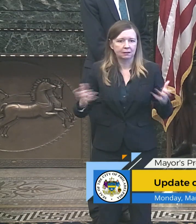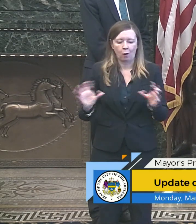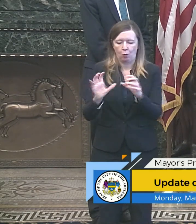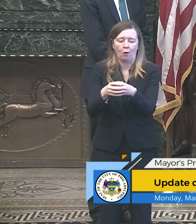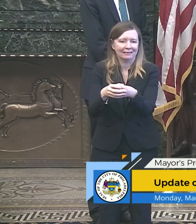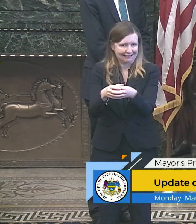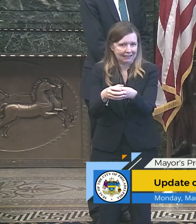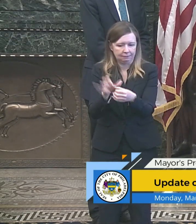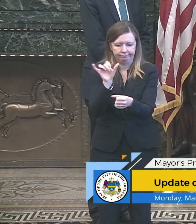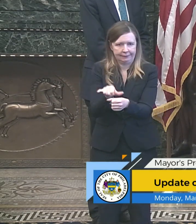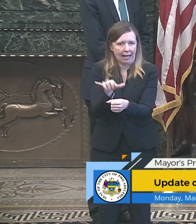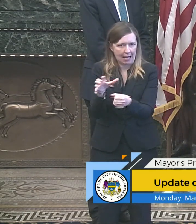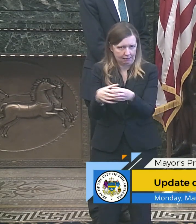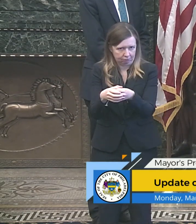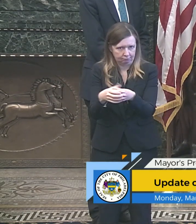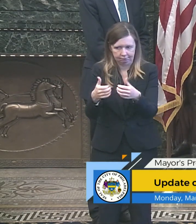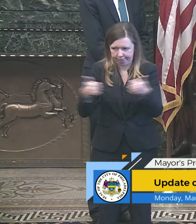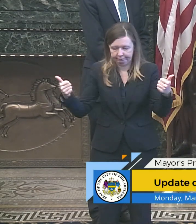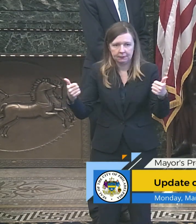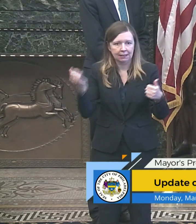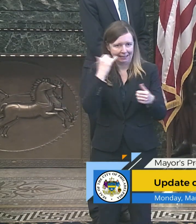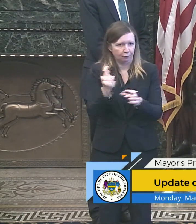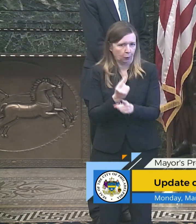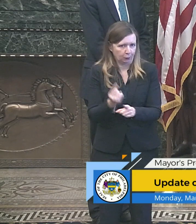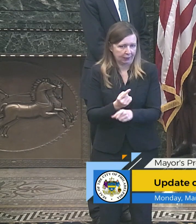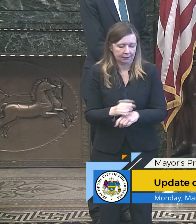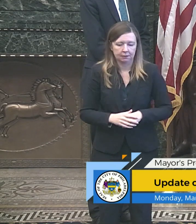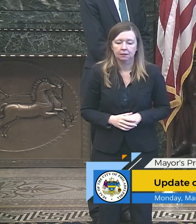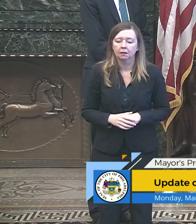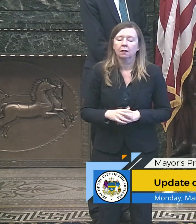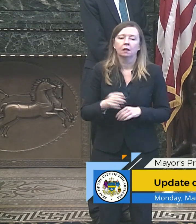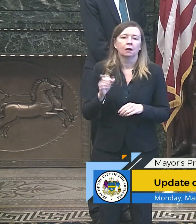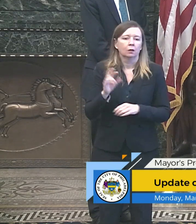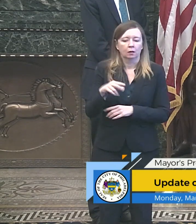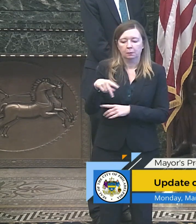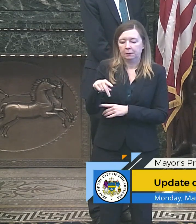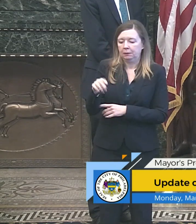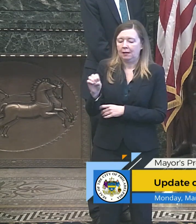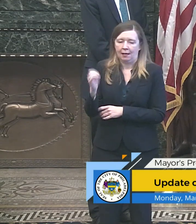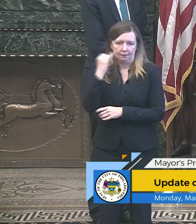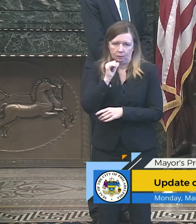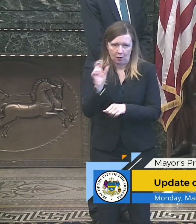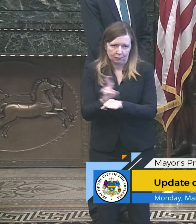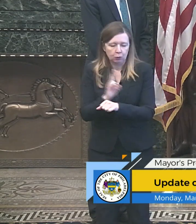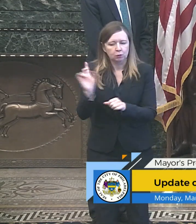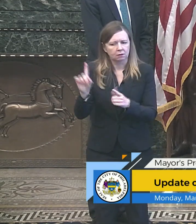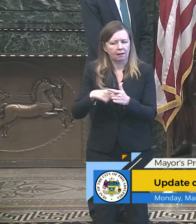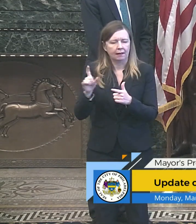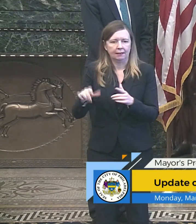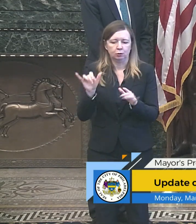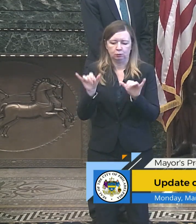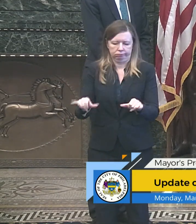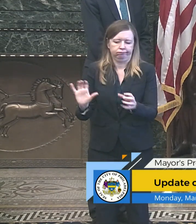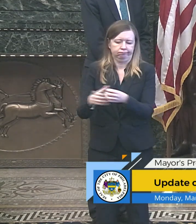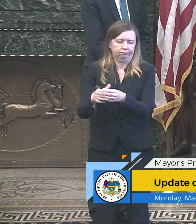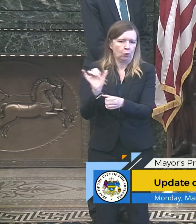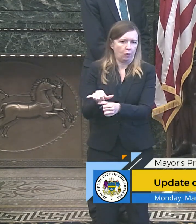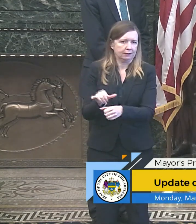individuals if appropriate personal protective equipment wasn't donned at the time.